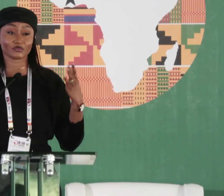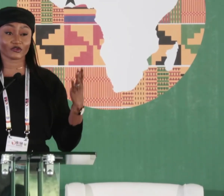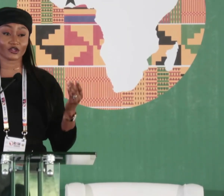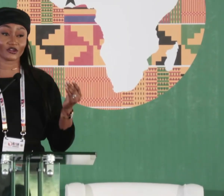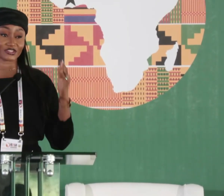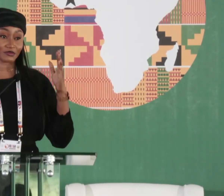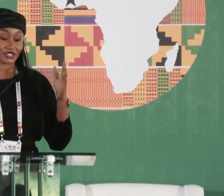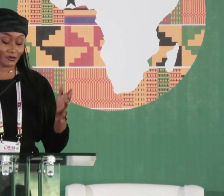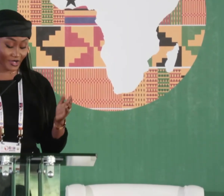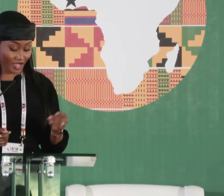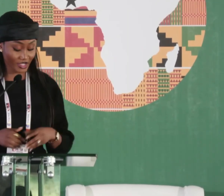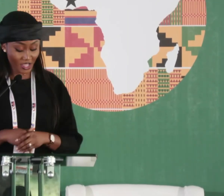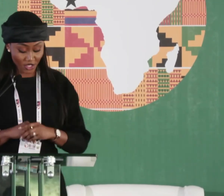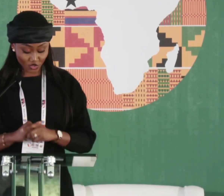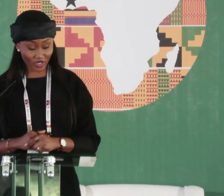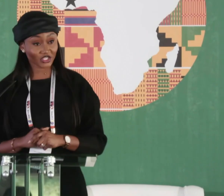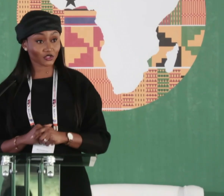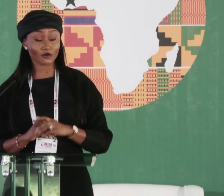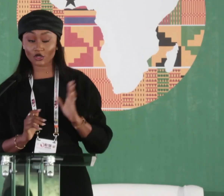the period of October